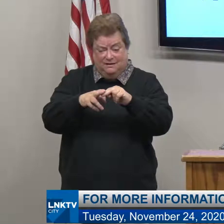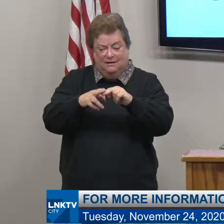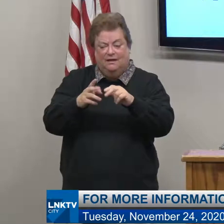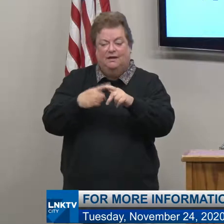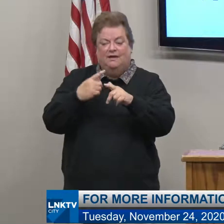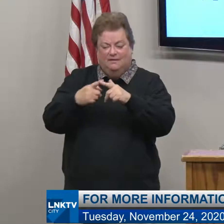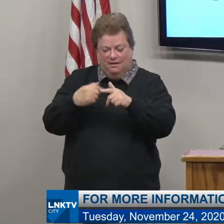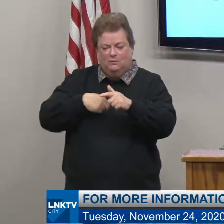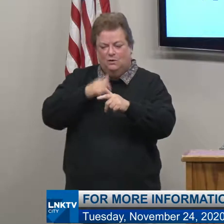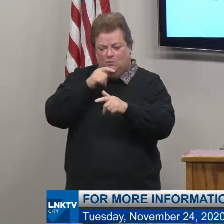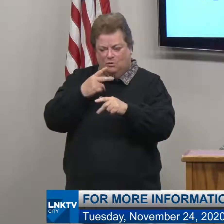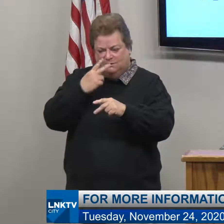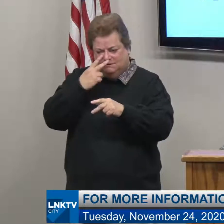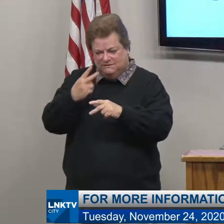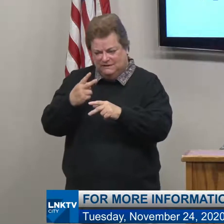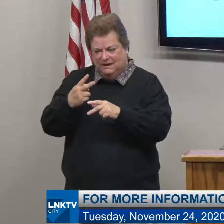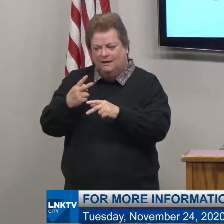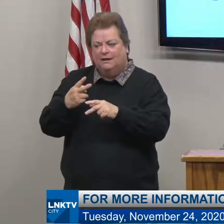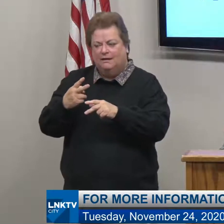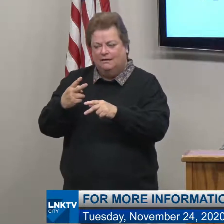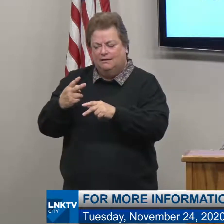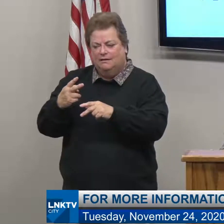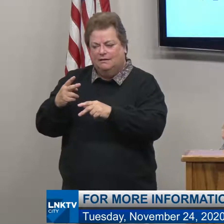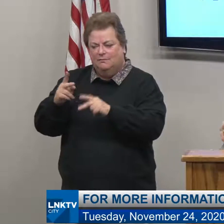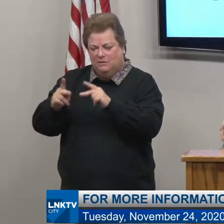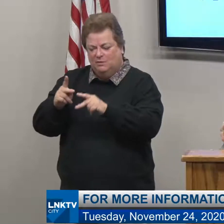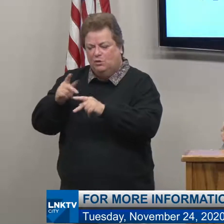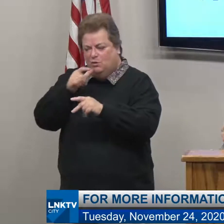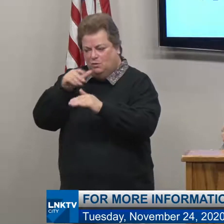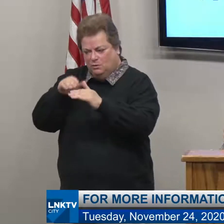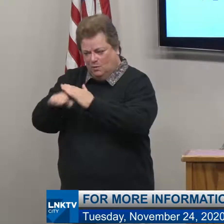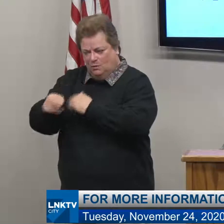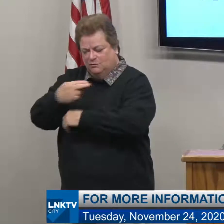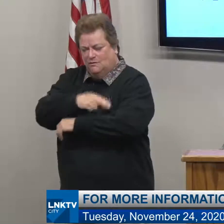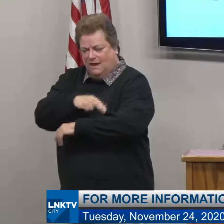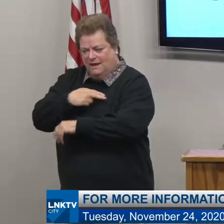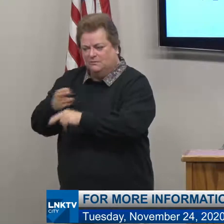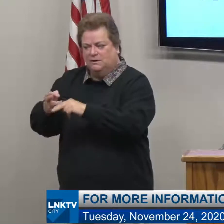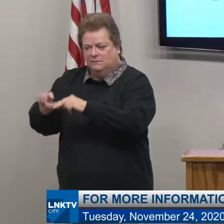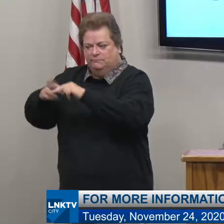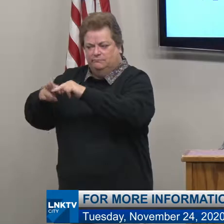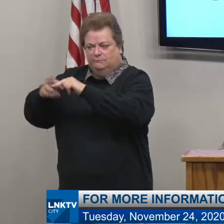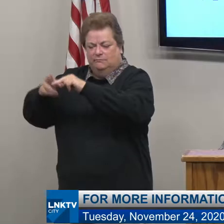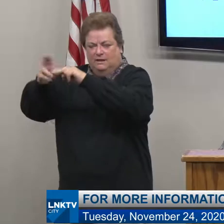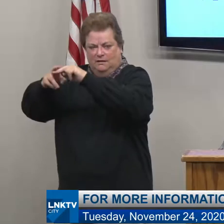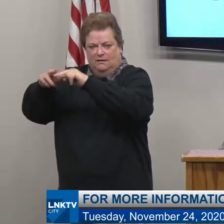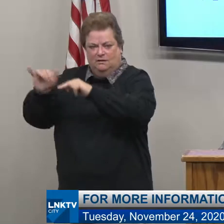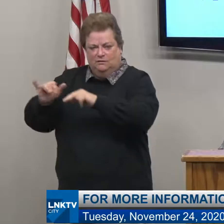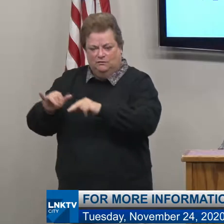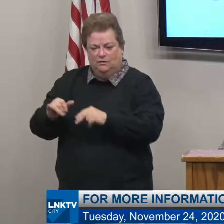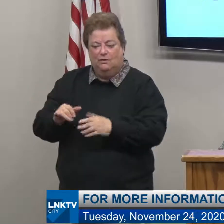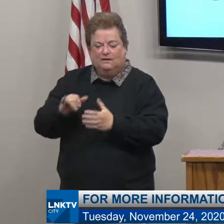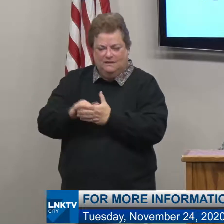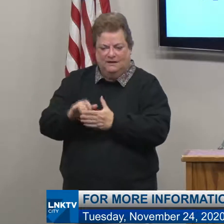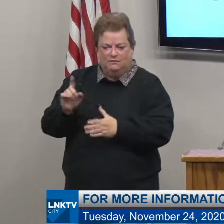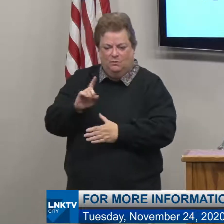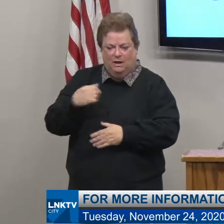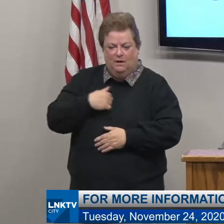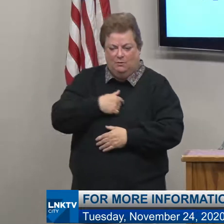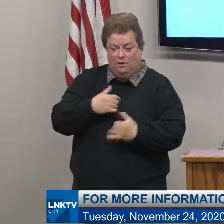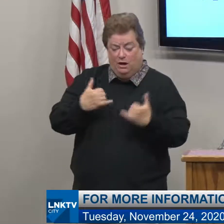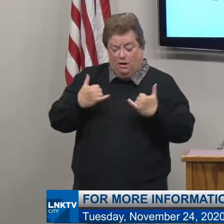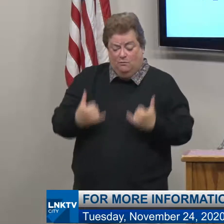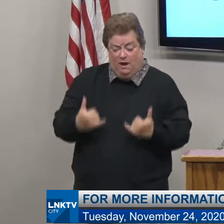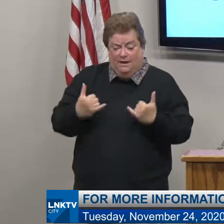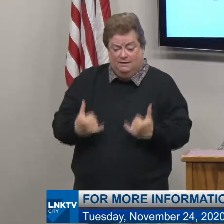going to see a subsequent rise in people that are hospitalized. And that's what we're on the precipice of right now,